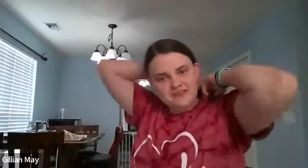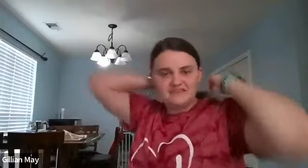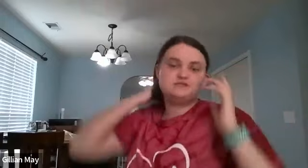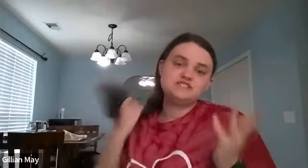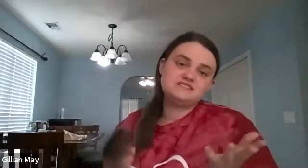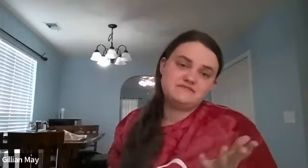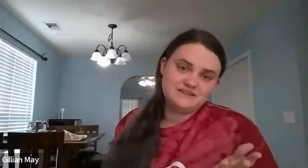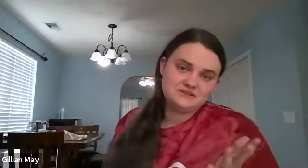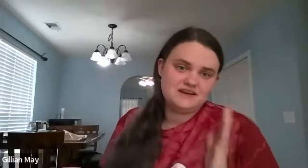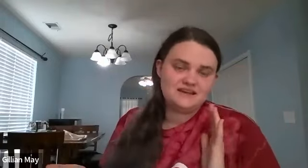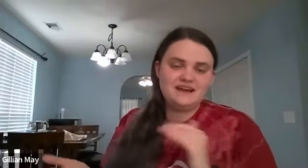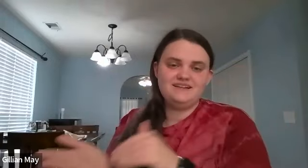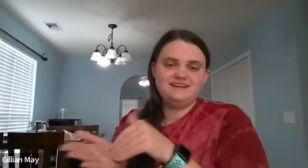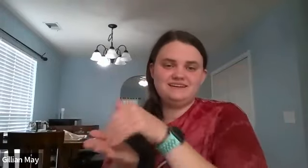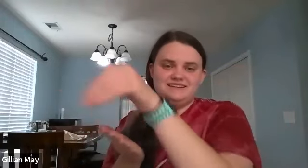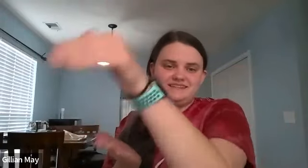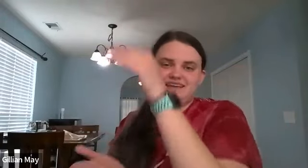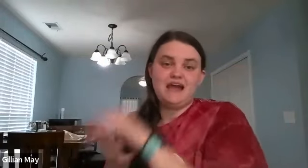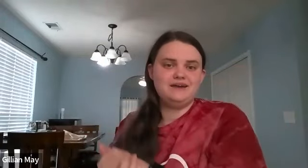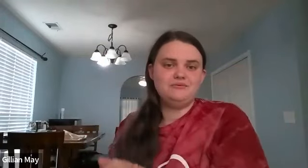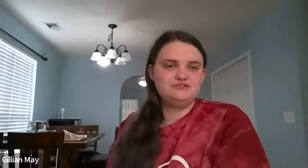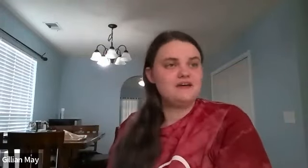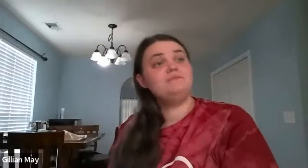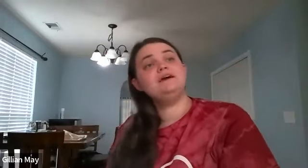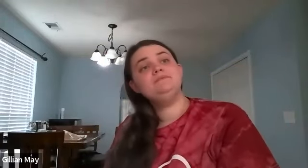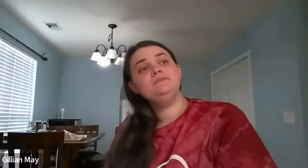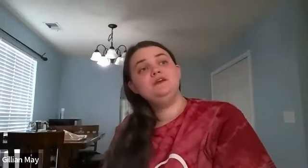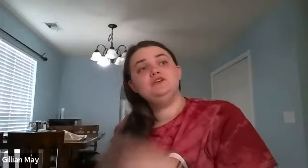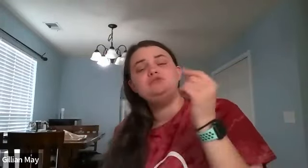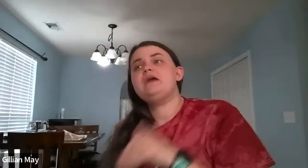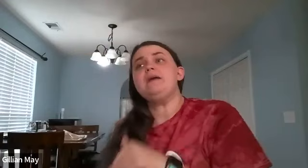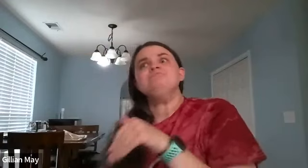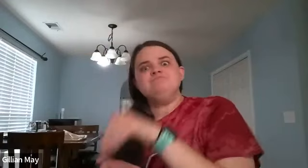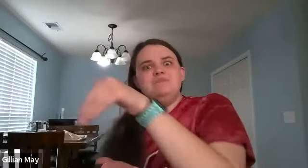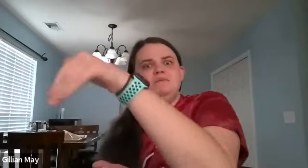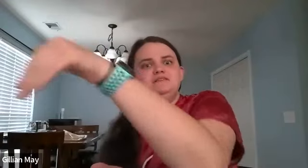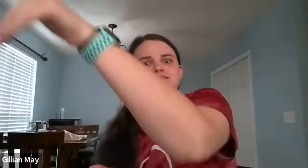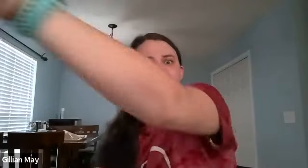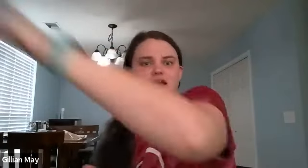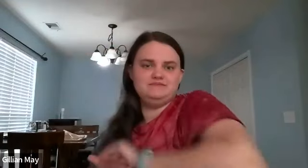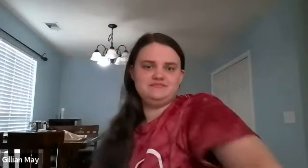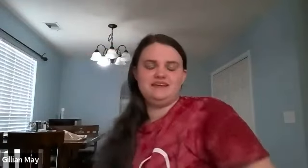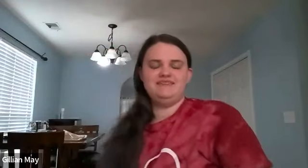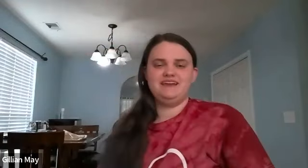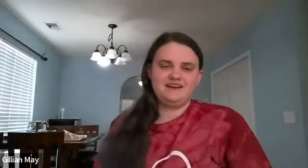that's always just a fun little sign. I like, cause like, I will do that. I'm like, you do that a million times, and they kind of